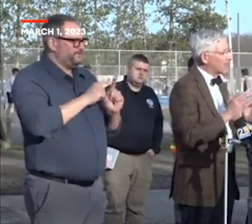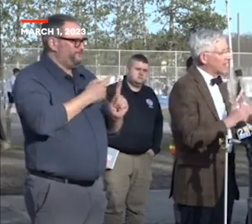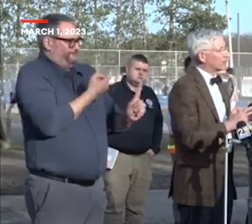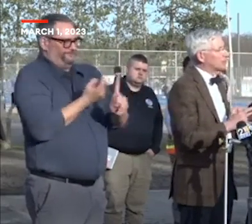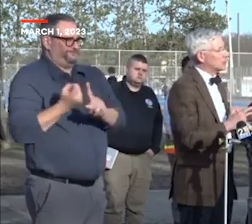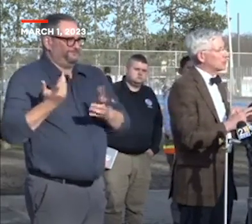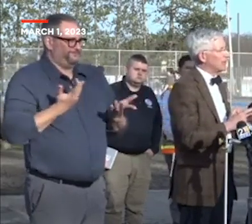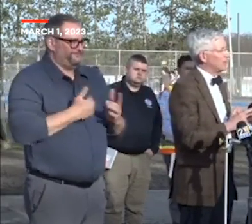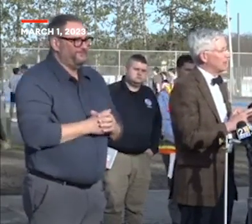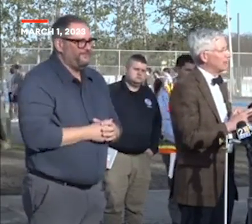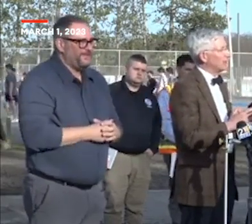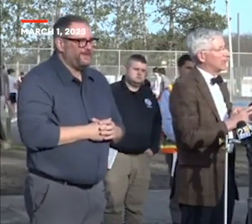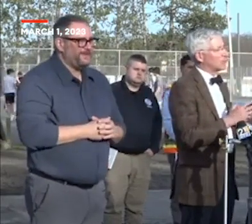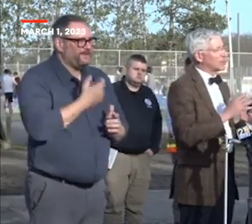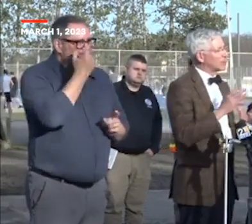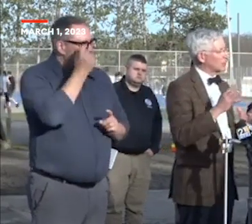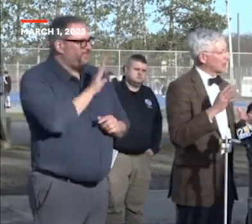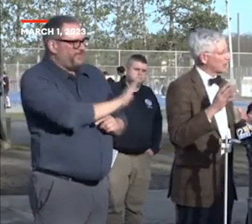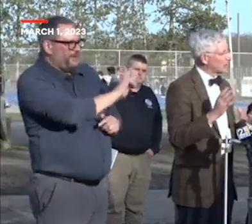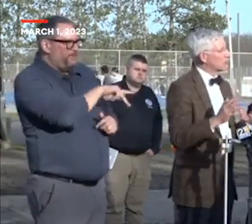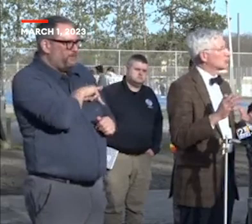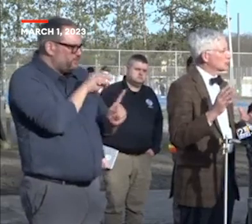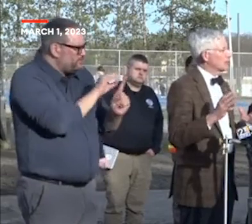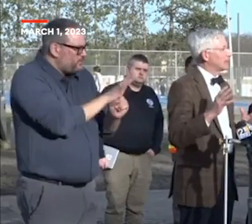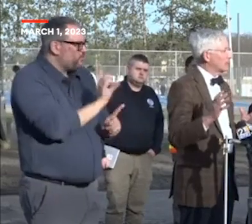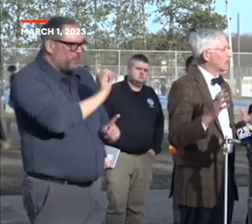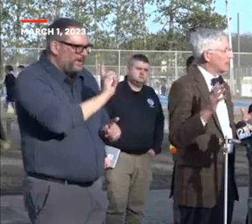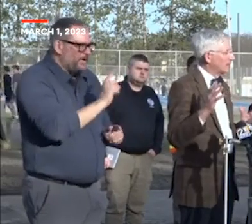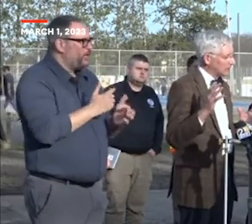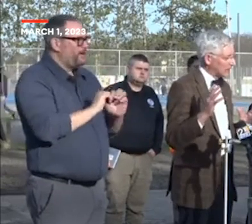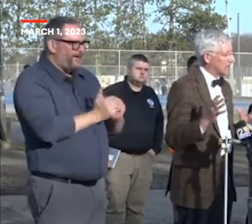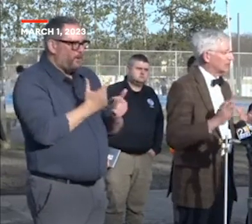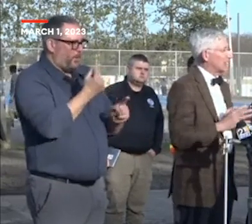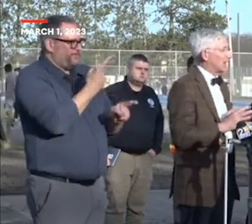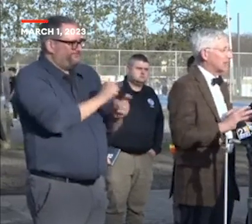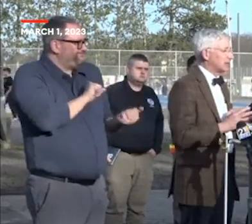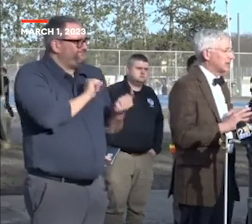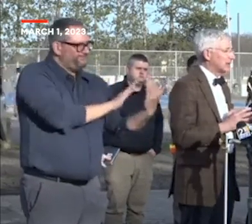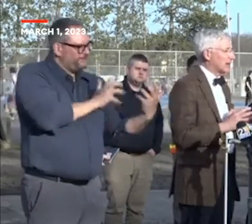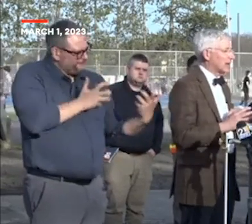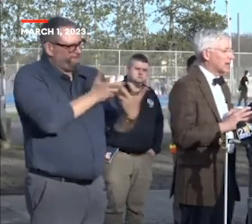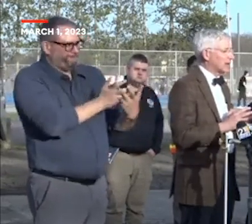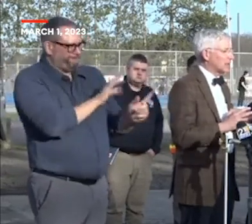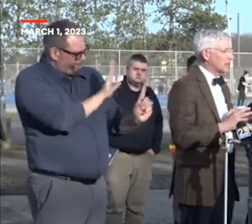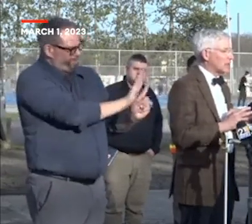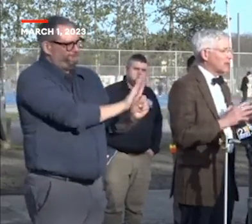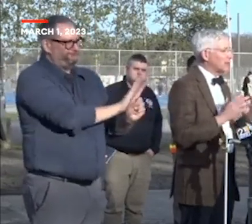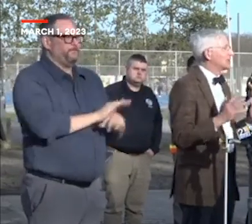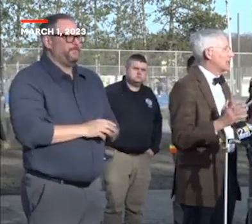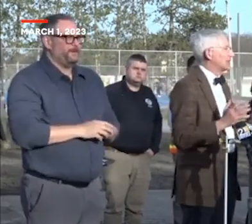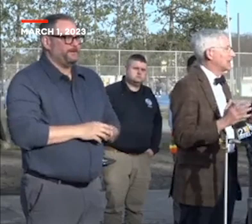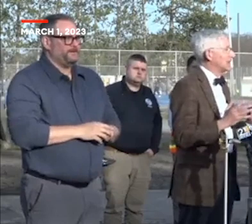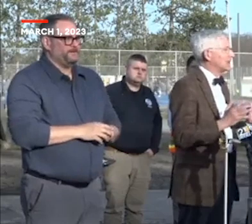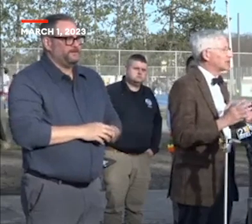what their exposure may have been and what the appropriate approach or treatment for them is. And what